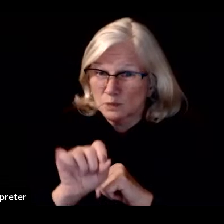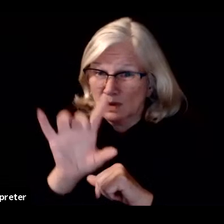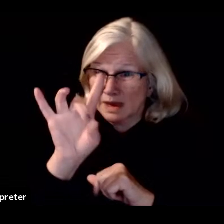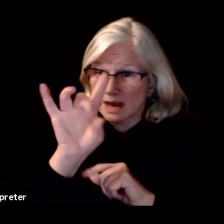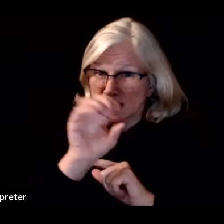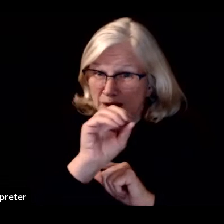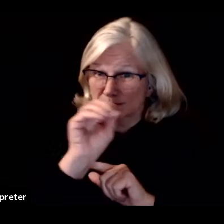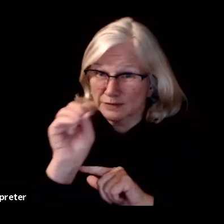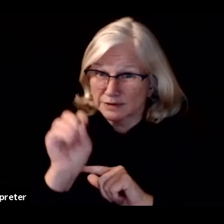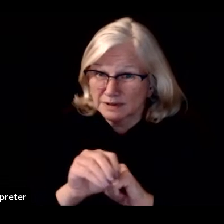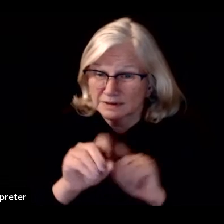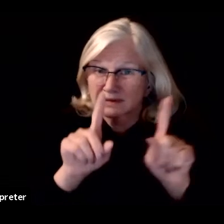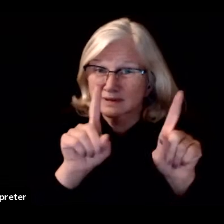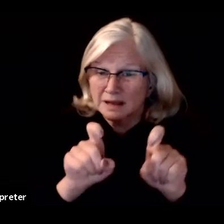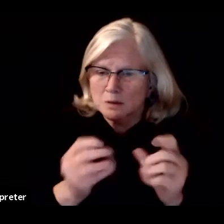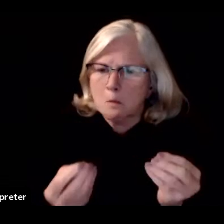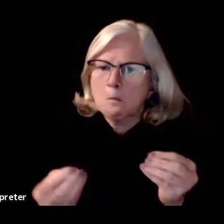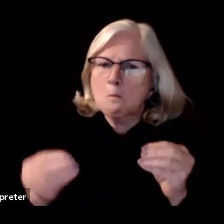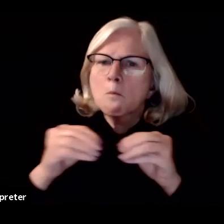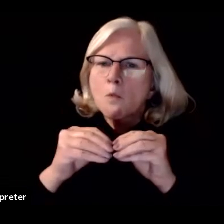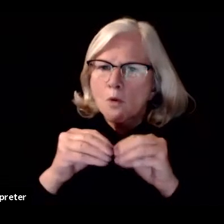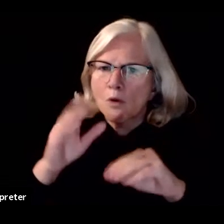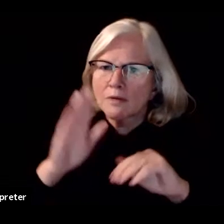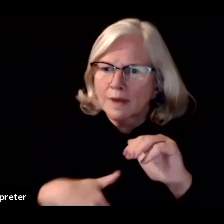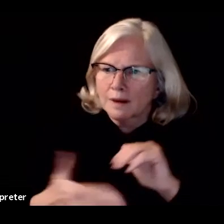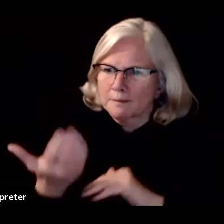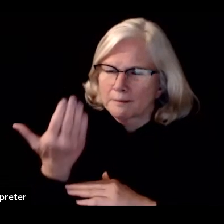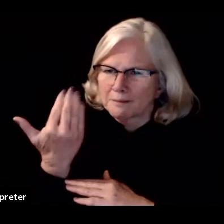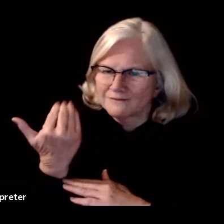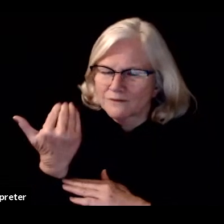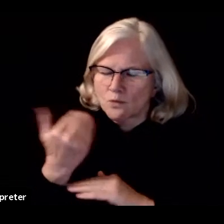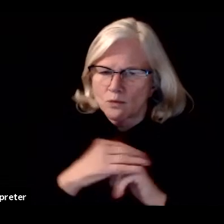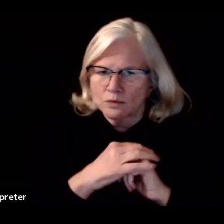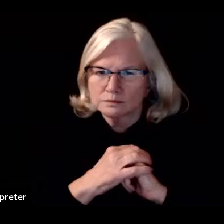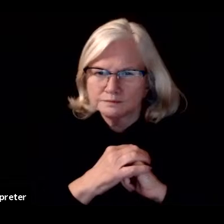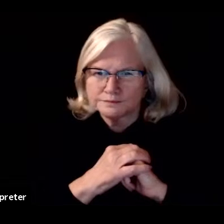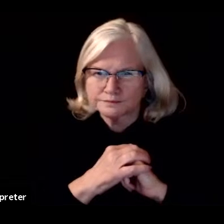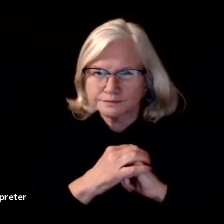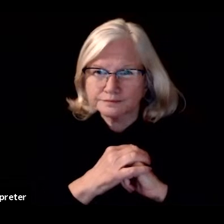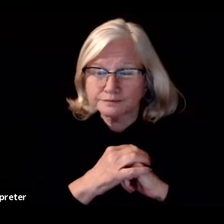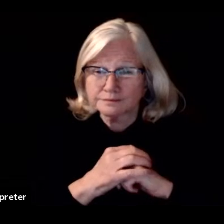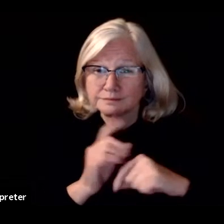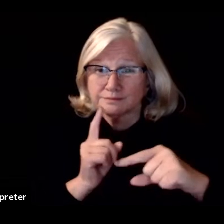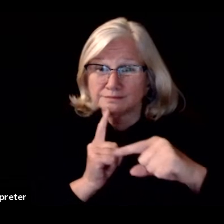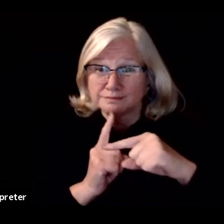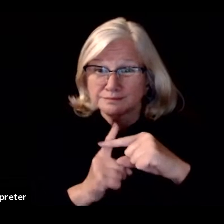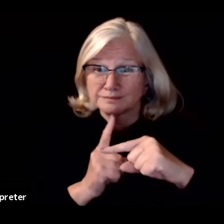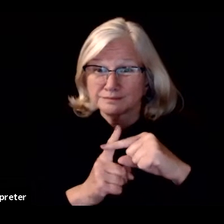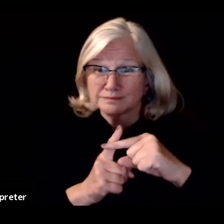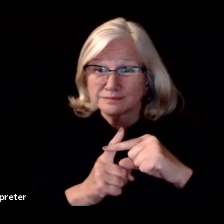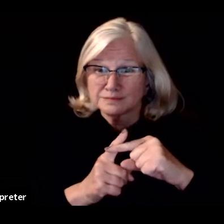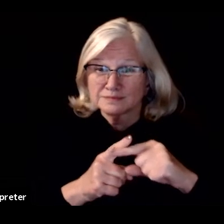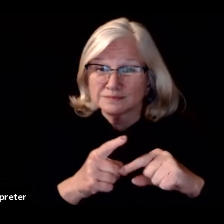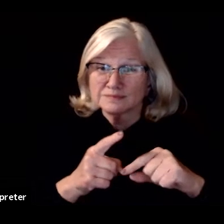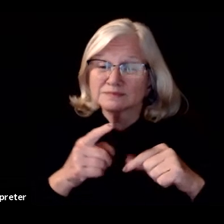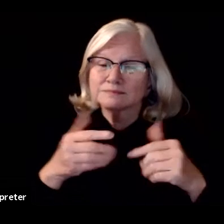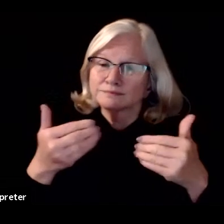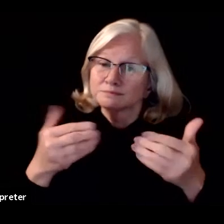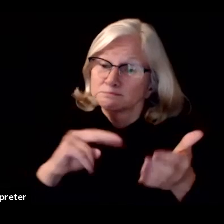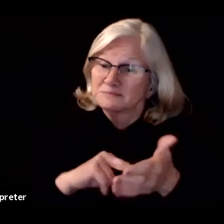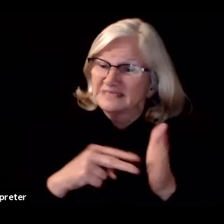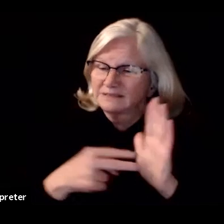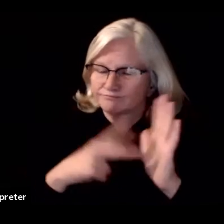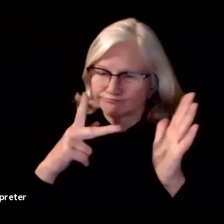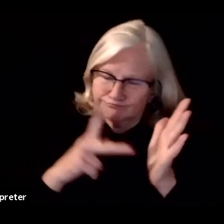prior. But despite that, case growth is almost double the growth in testing. And you see that in the average